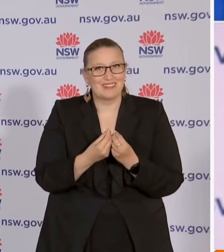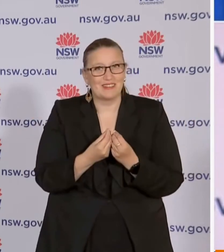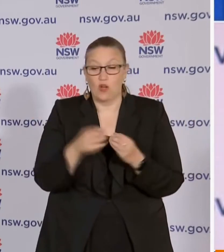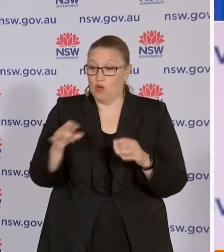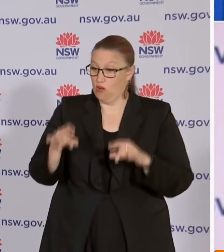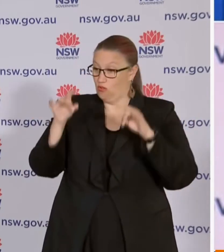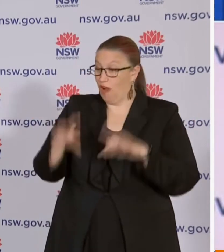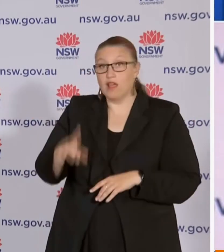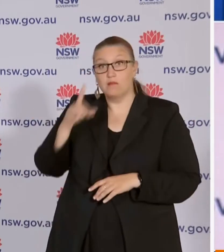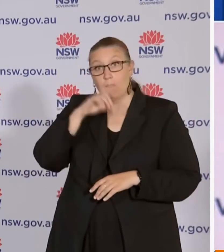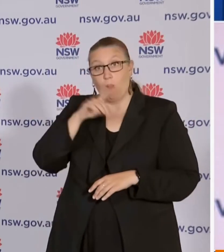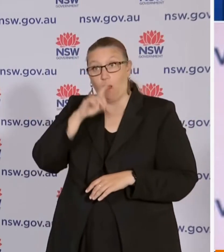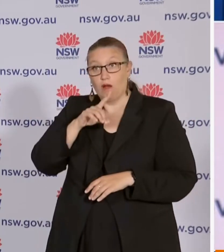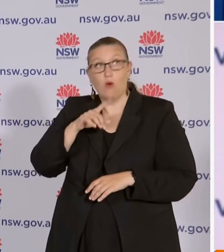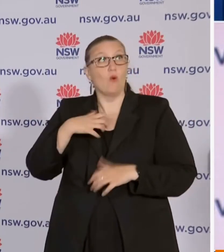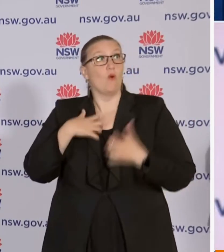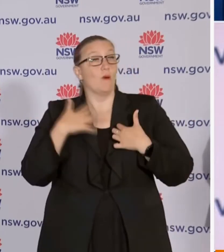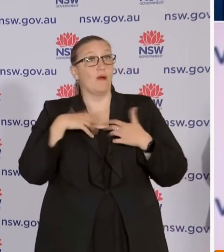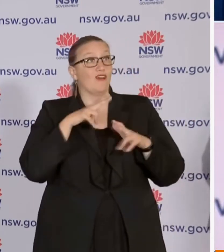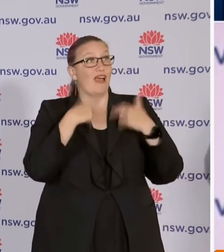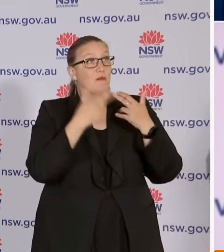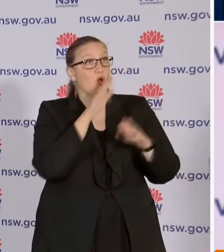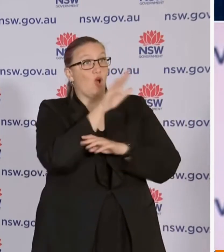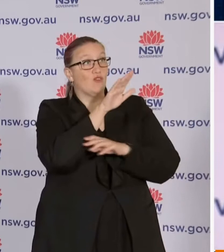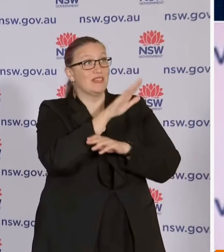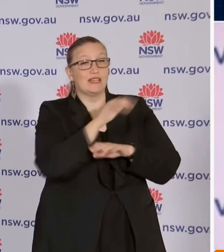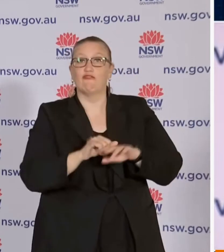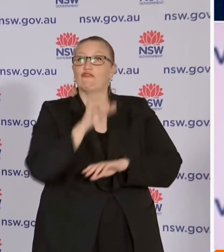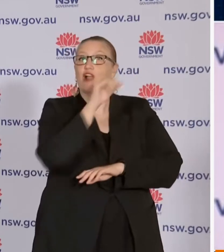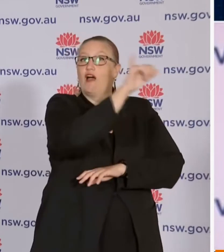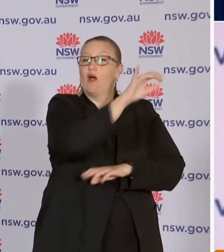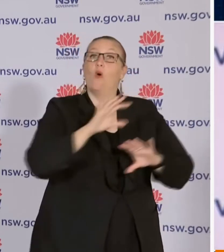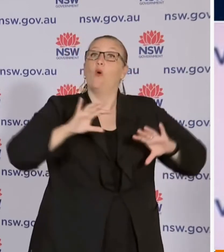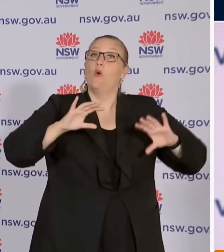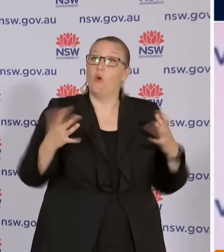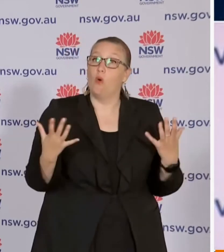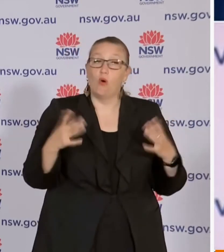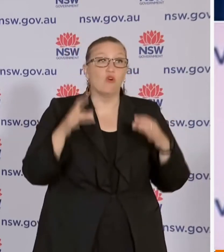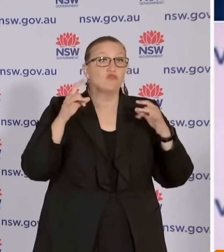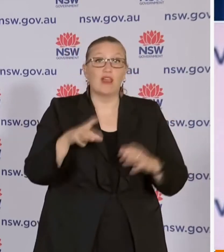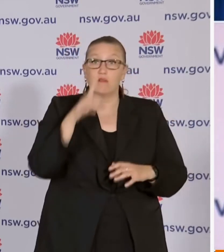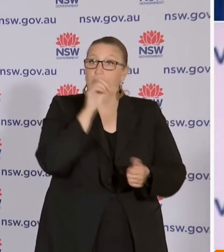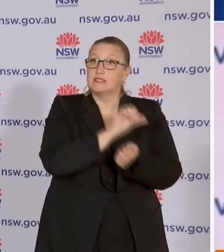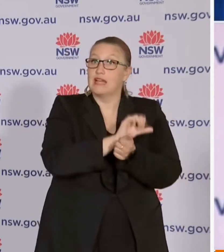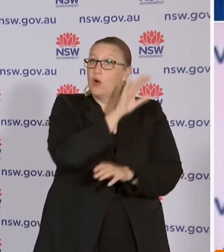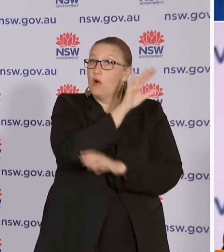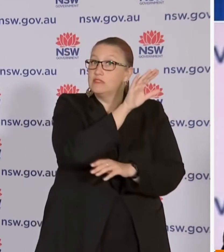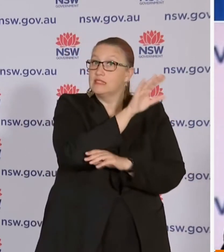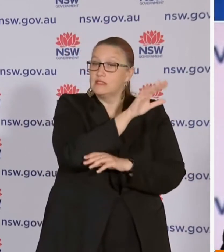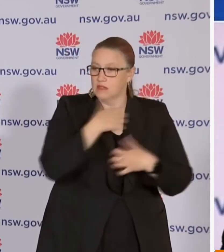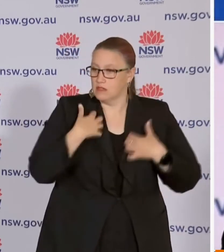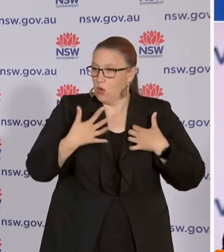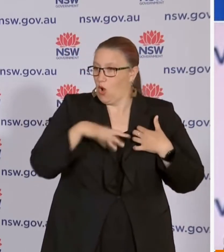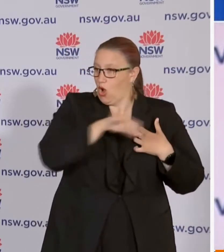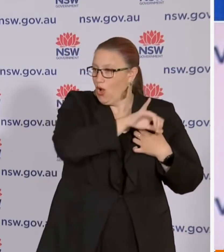or whether it's Aussies overseas coming back home. Once we hit that 80% double dose vaccination, New South Wales will continue what we've done